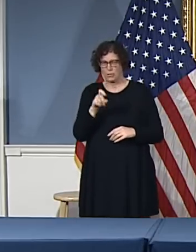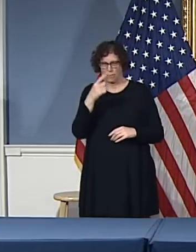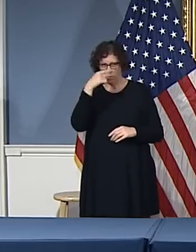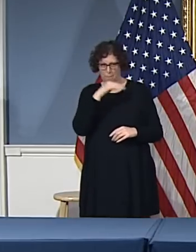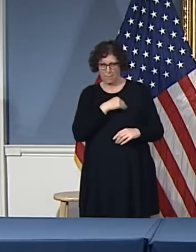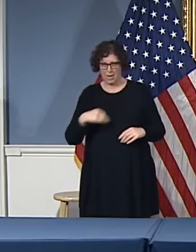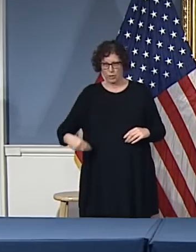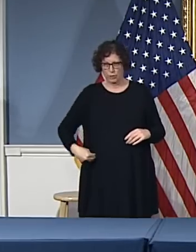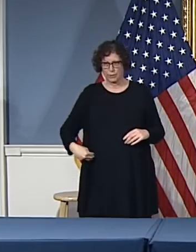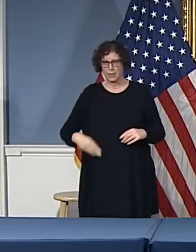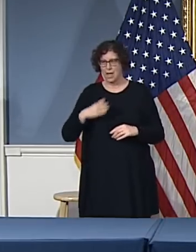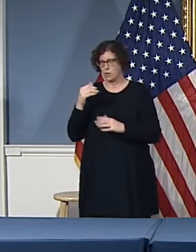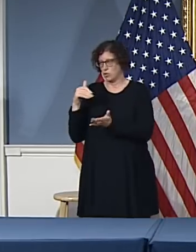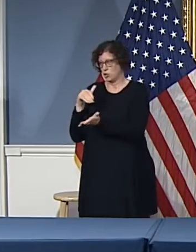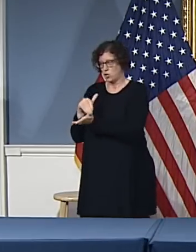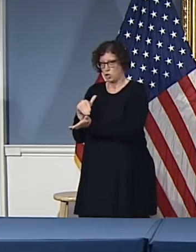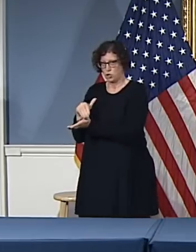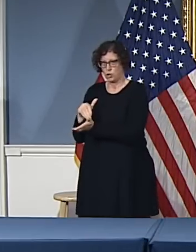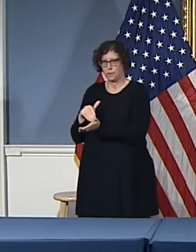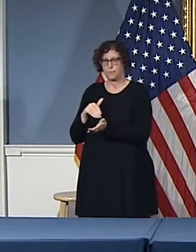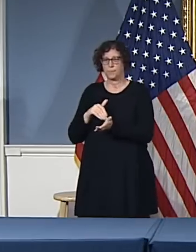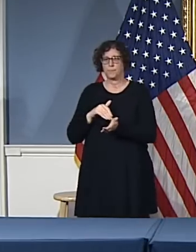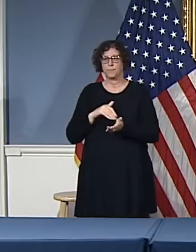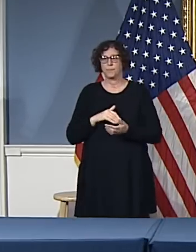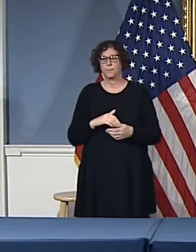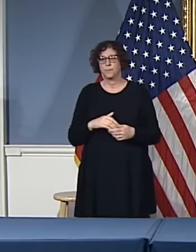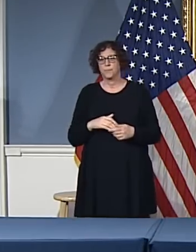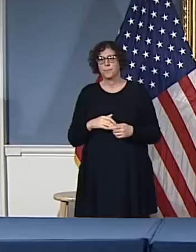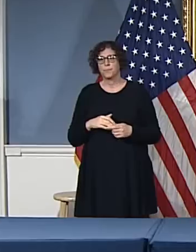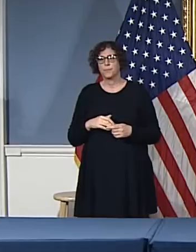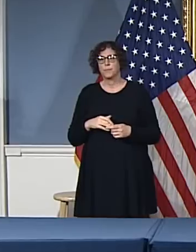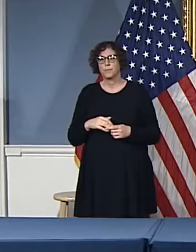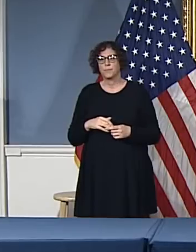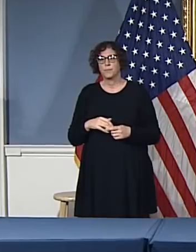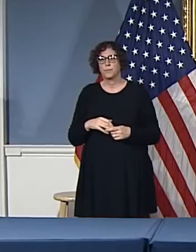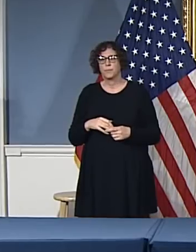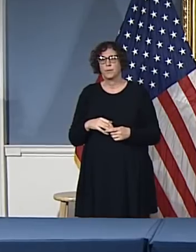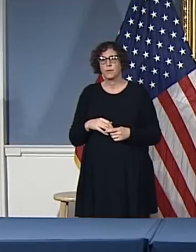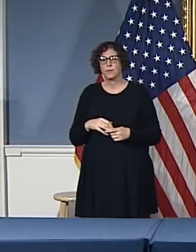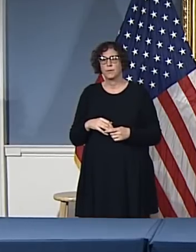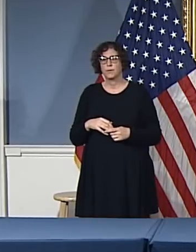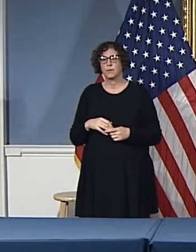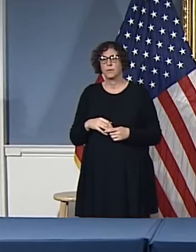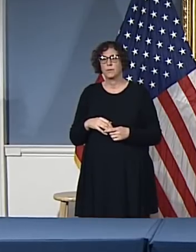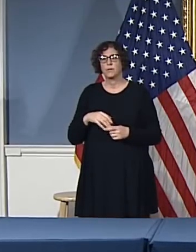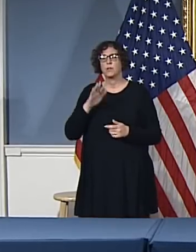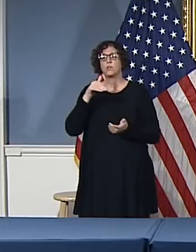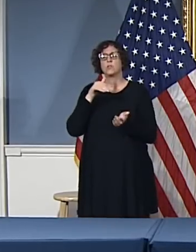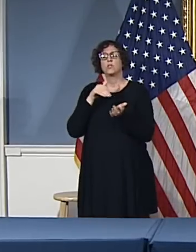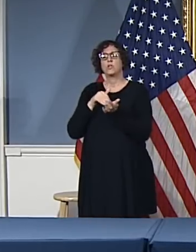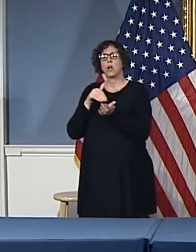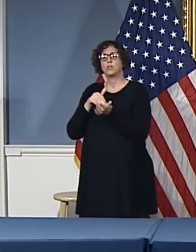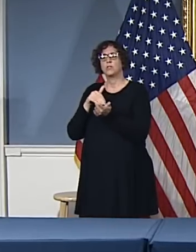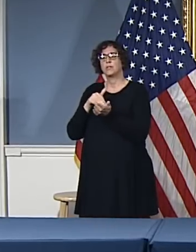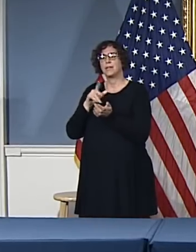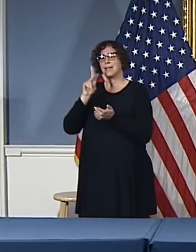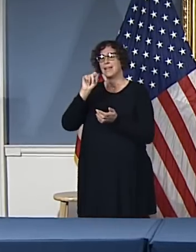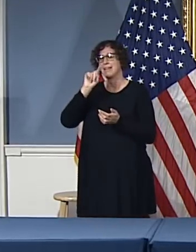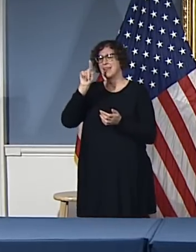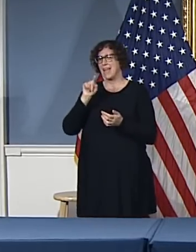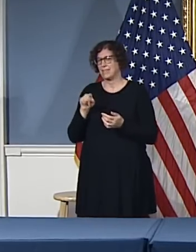Jacoby. Yes, testing issue. Dr. Katz is not in the room, but through the miracle of technology, I think he can hear us. Dr. Katz, can you hear